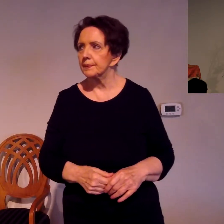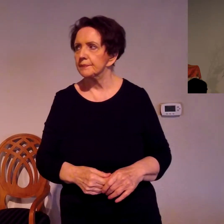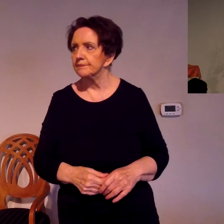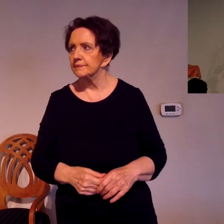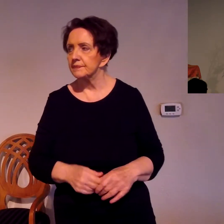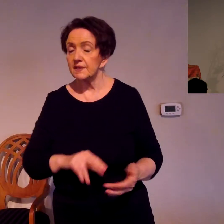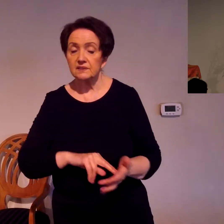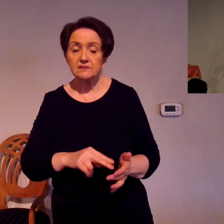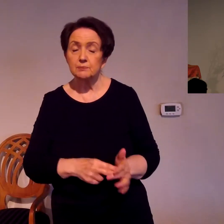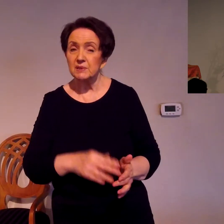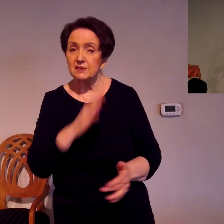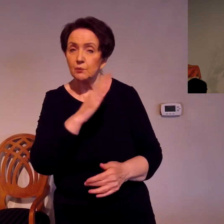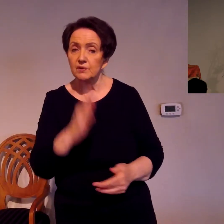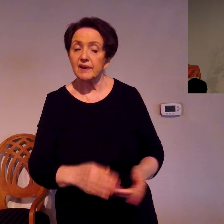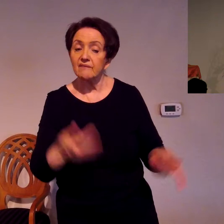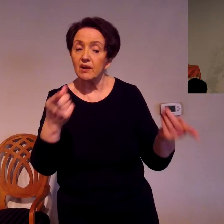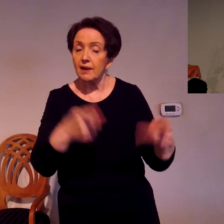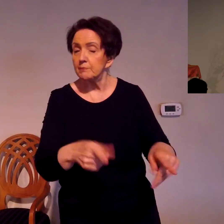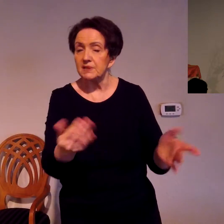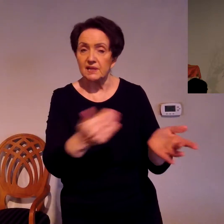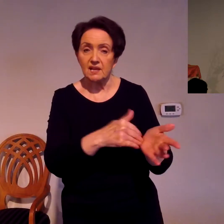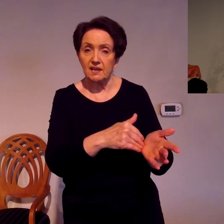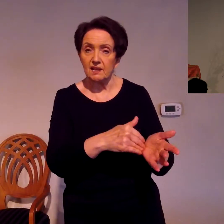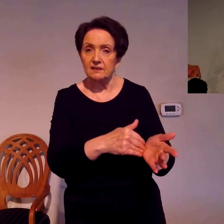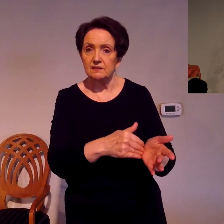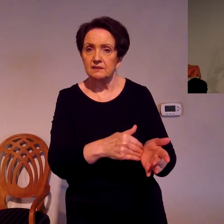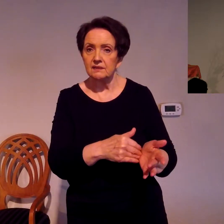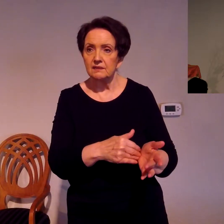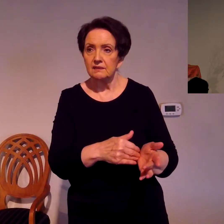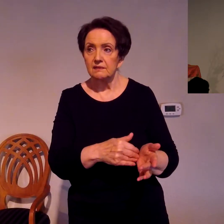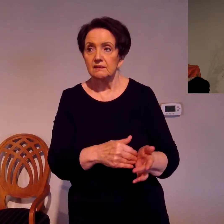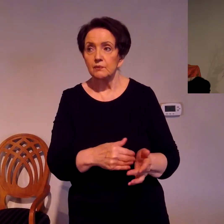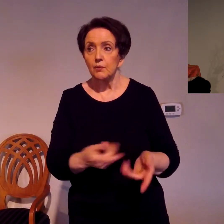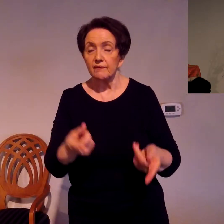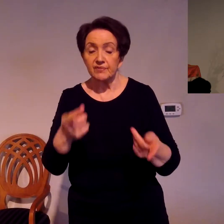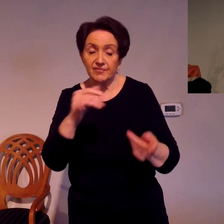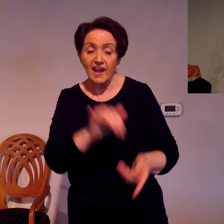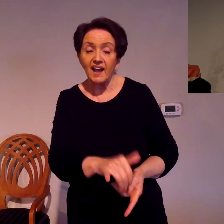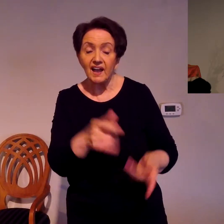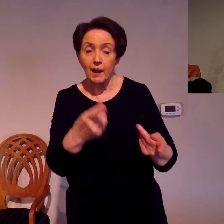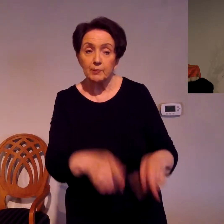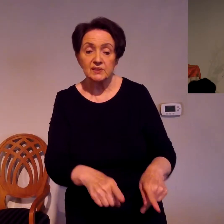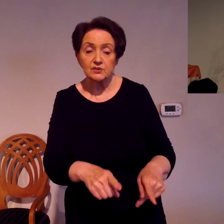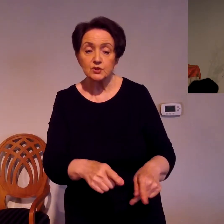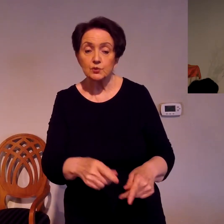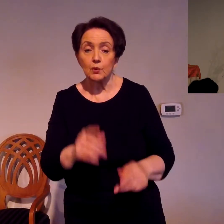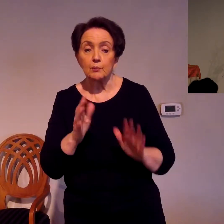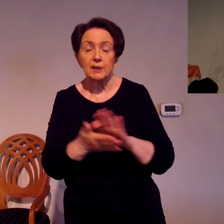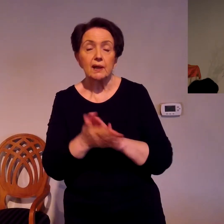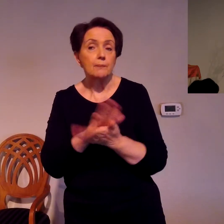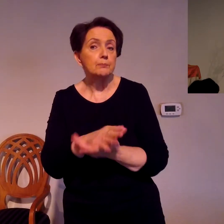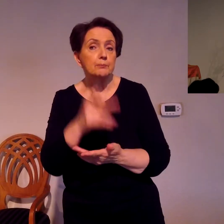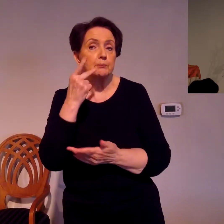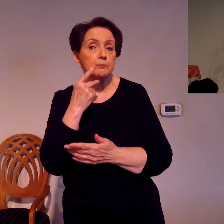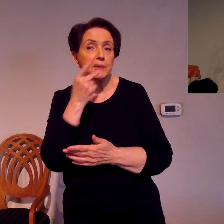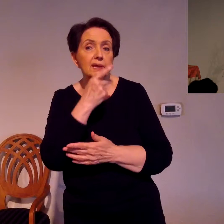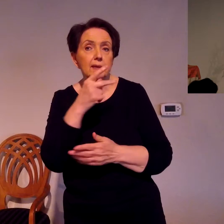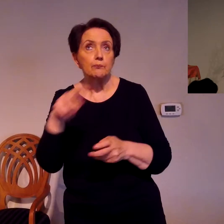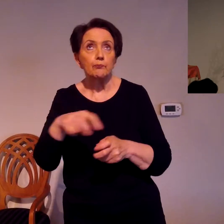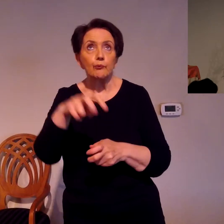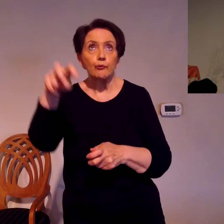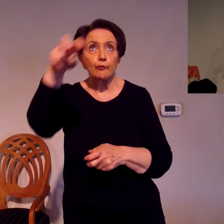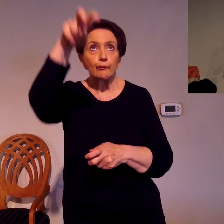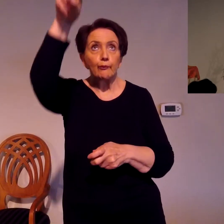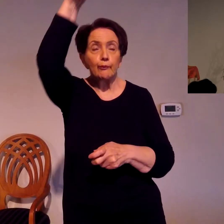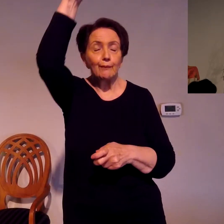going to do this. When you can never do this, you will actually turn pink and transcend. Right? You will. Or you will be able to say,